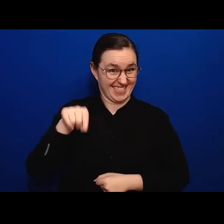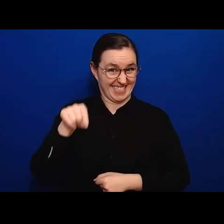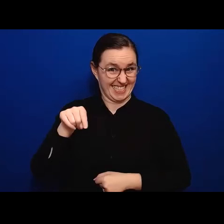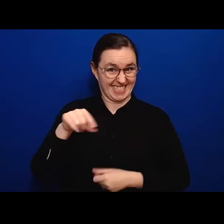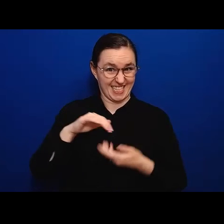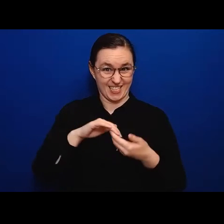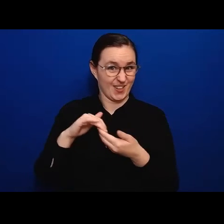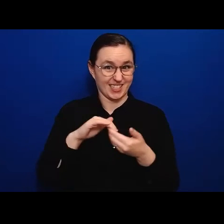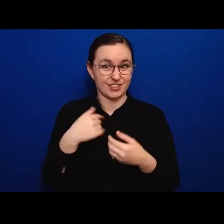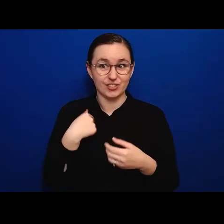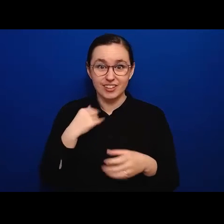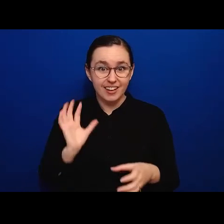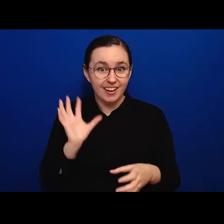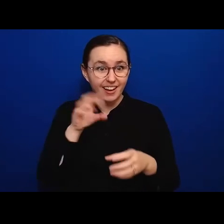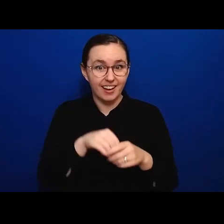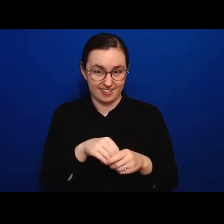equal way.